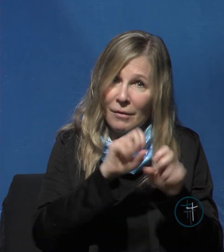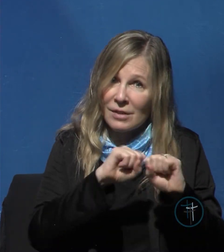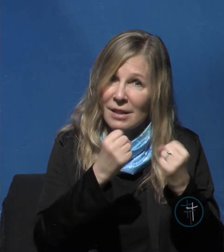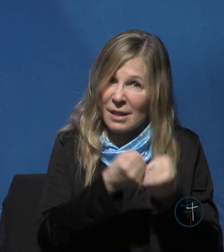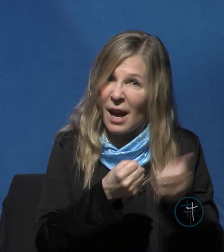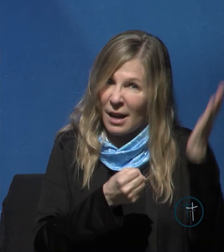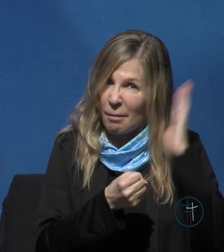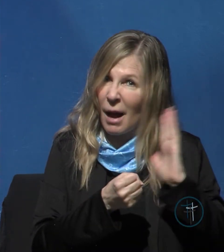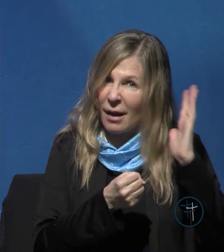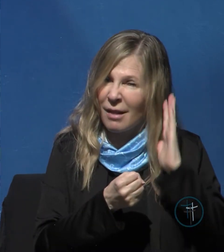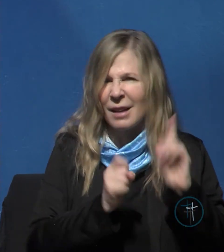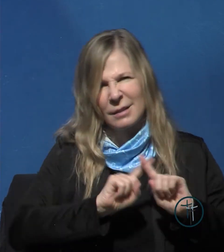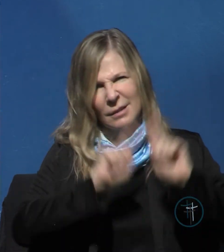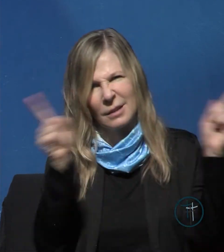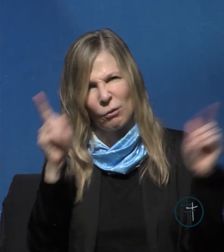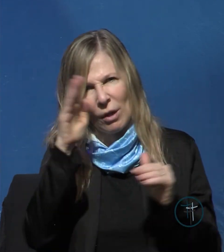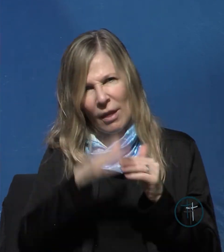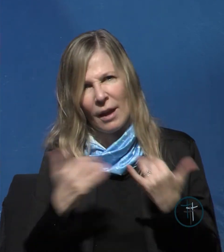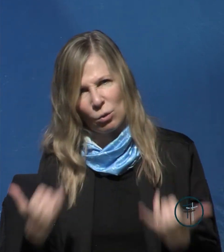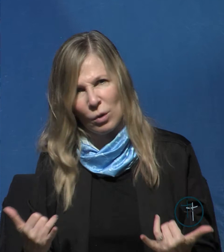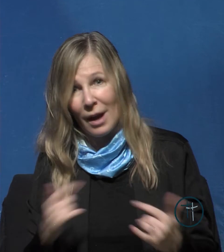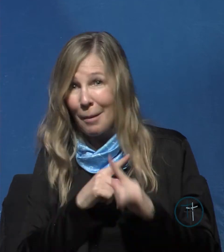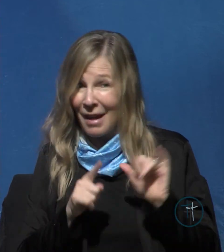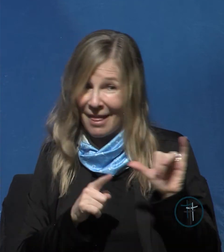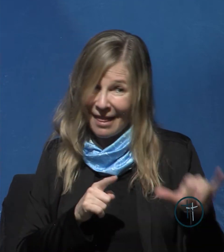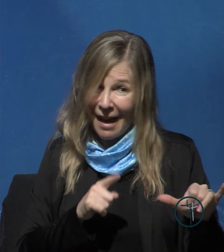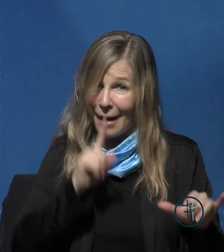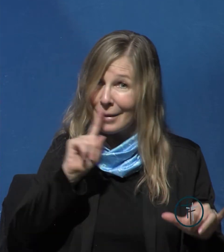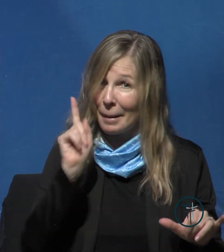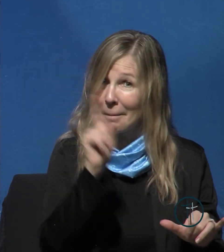changed, this is still a command for us.